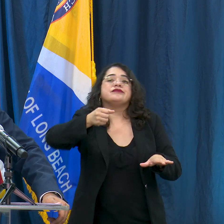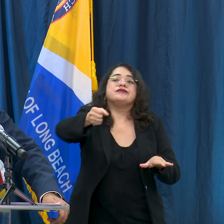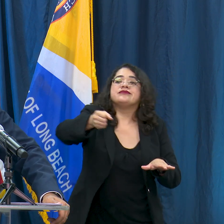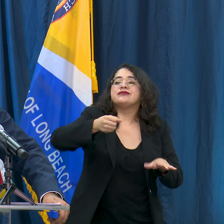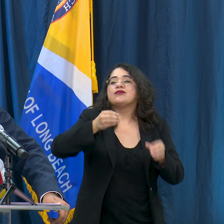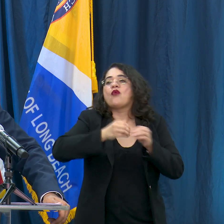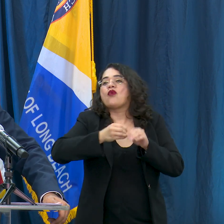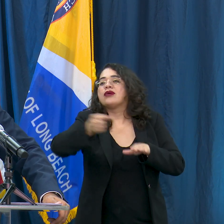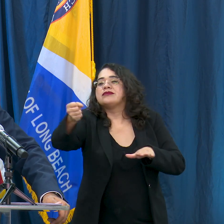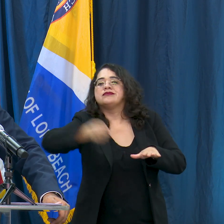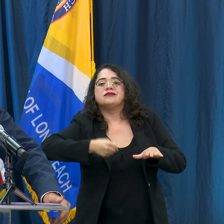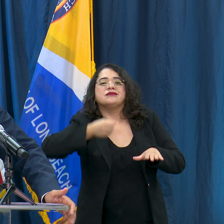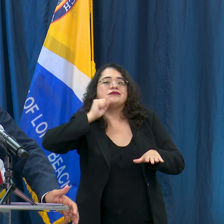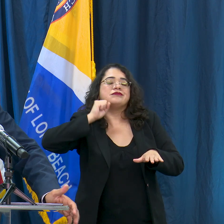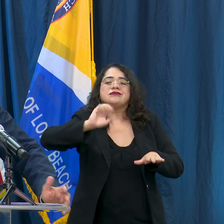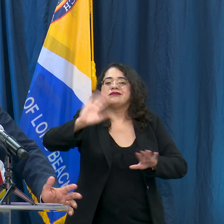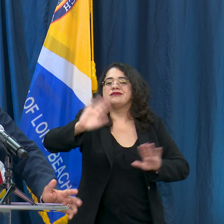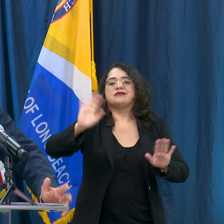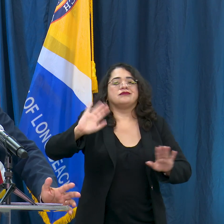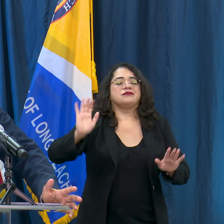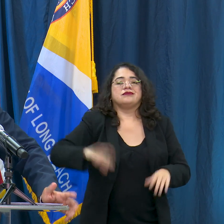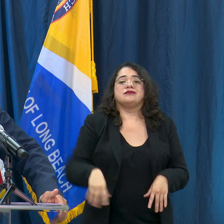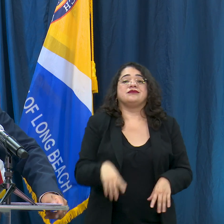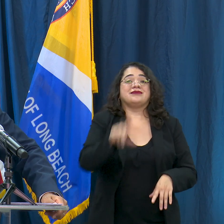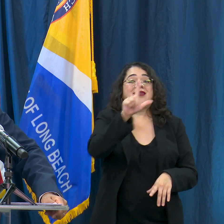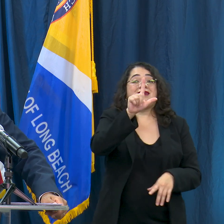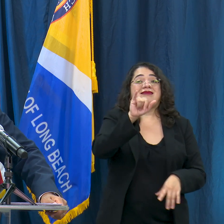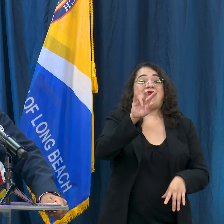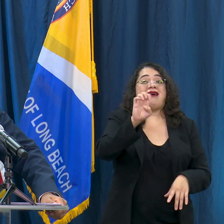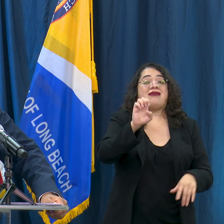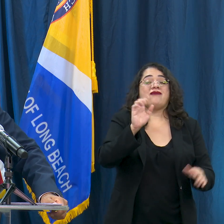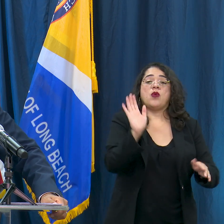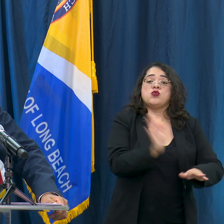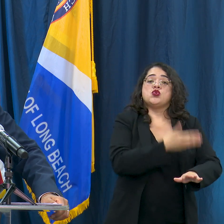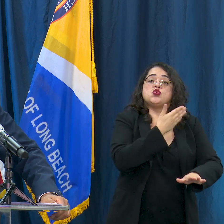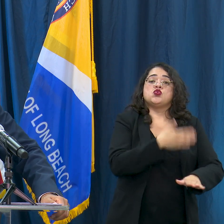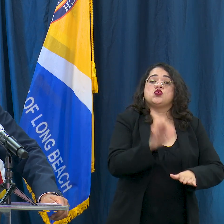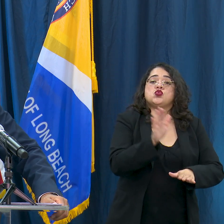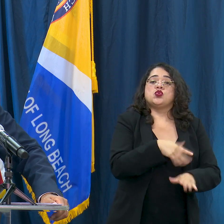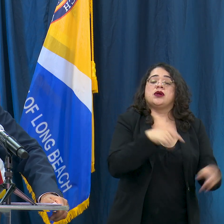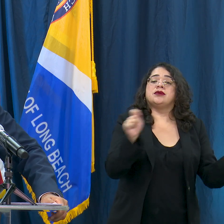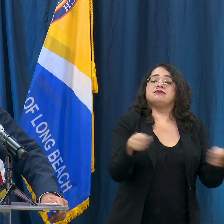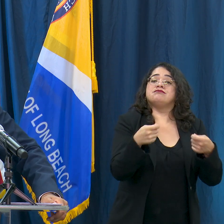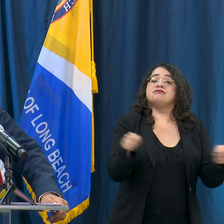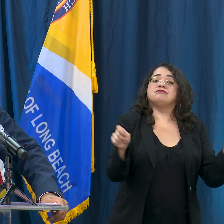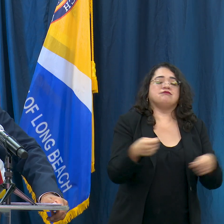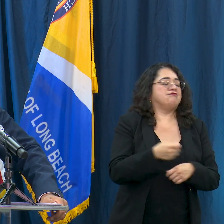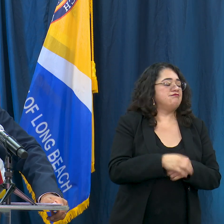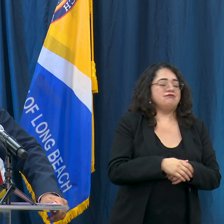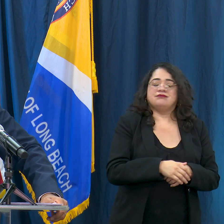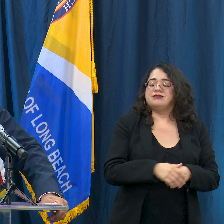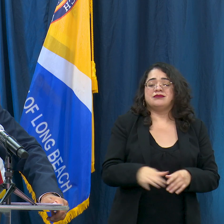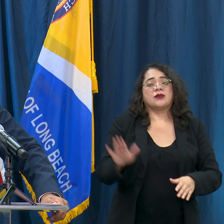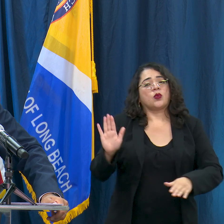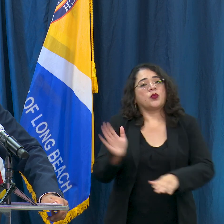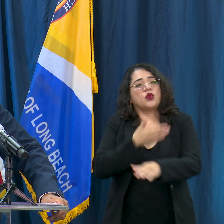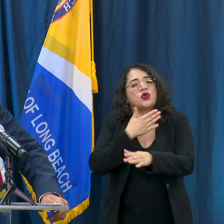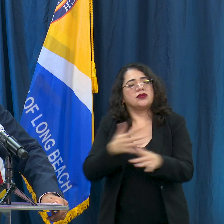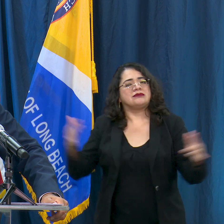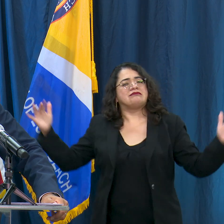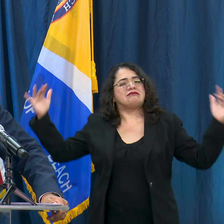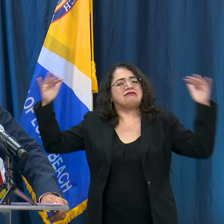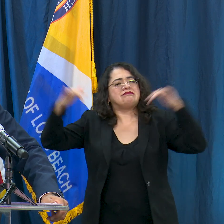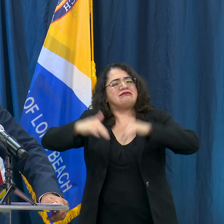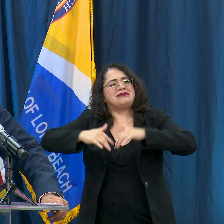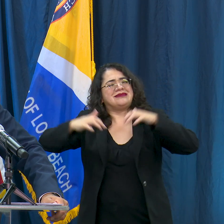closed. Live performances, whether it's a symphony or theater, entertainment centers, concerts, stadiums